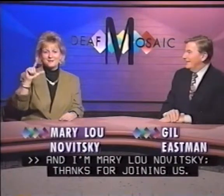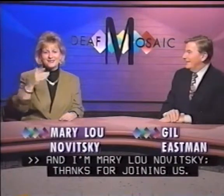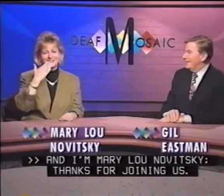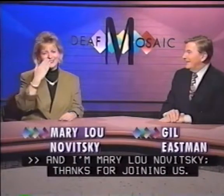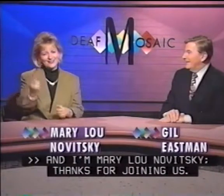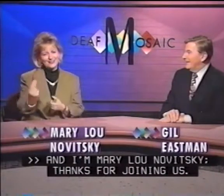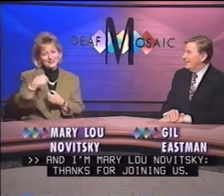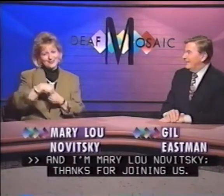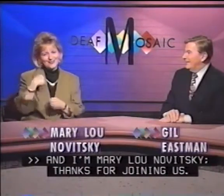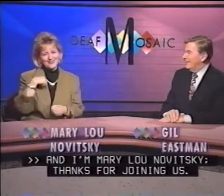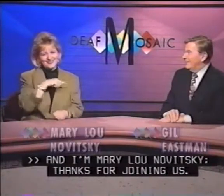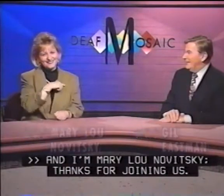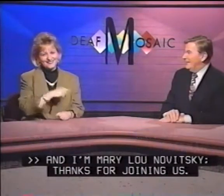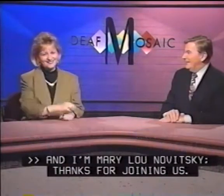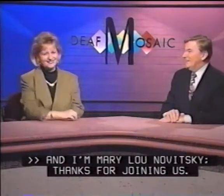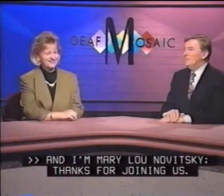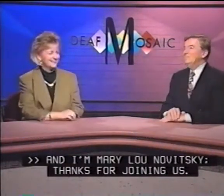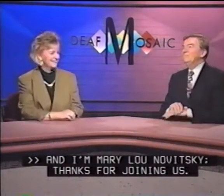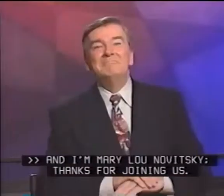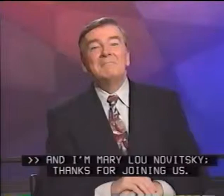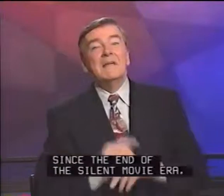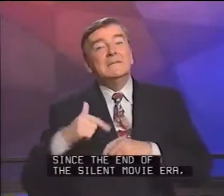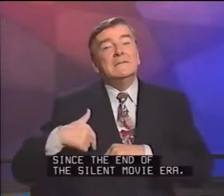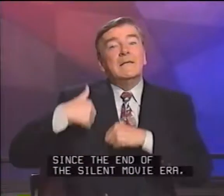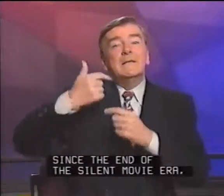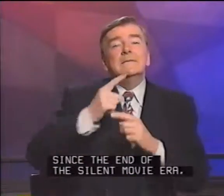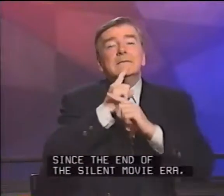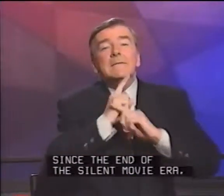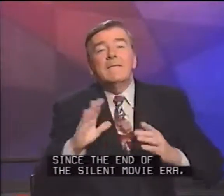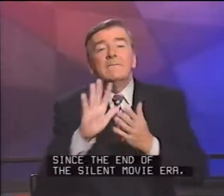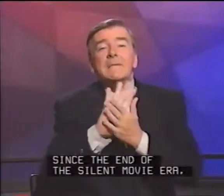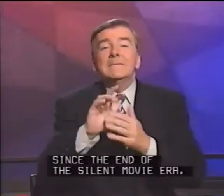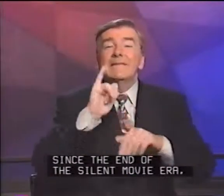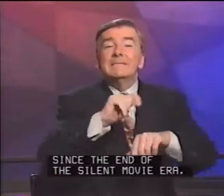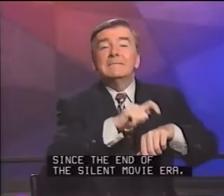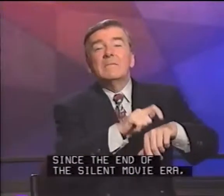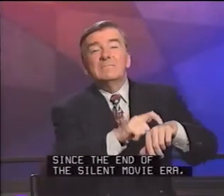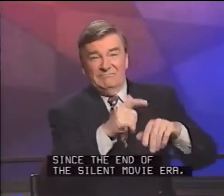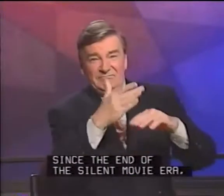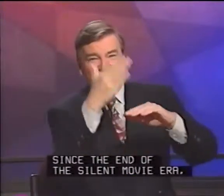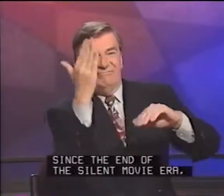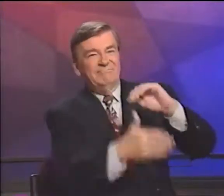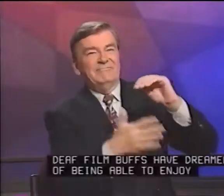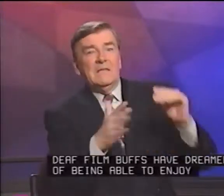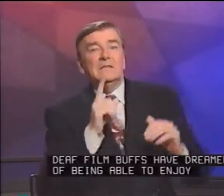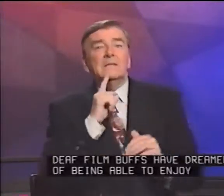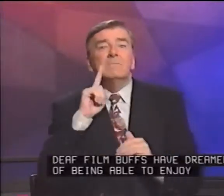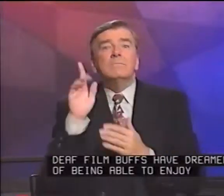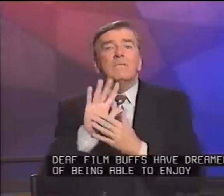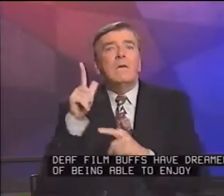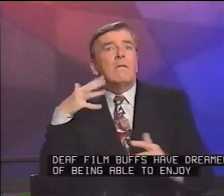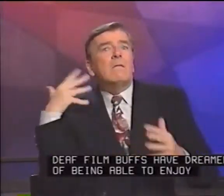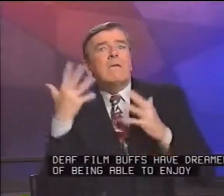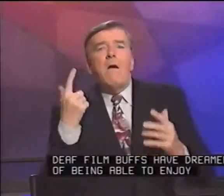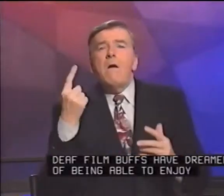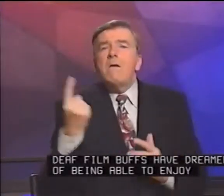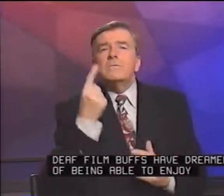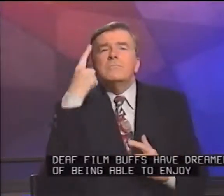Thanks for joining us. Since the end of the silent movie era, Deaf film buffs have dreamt of being